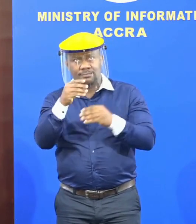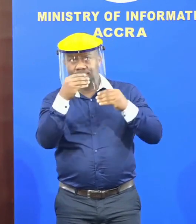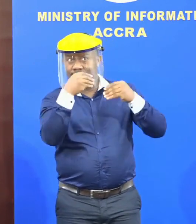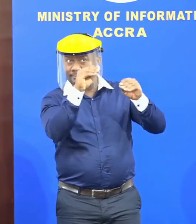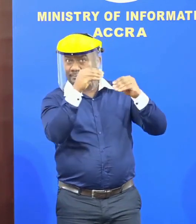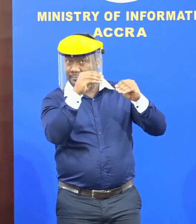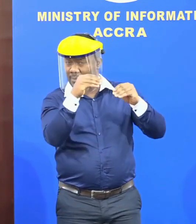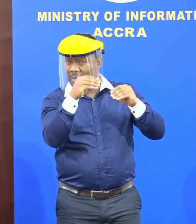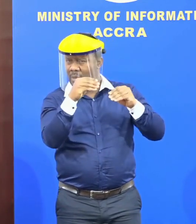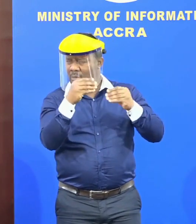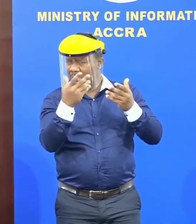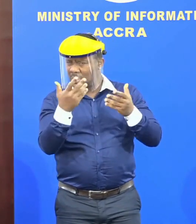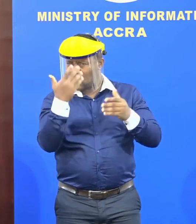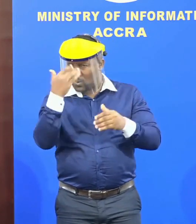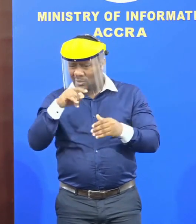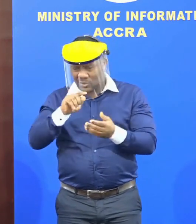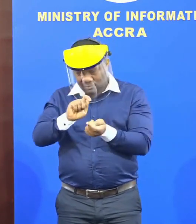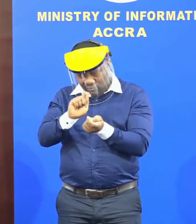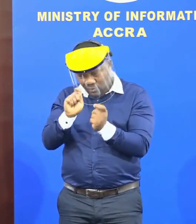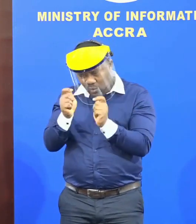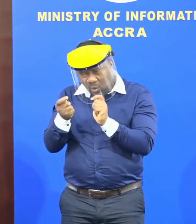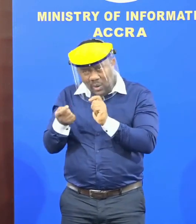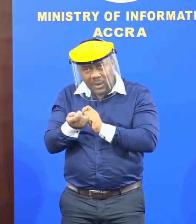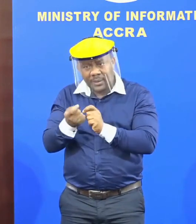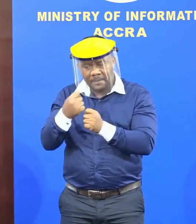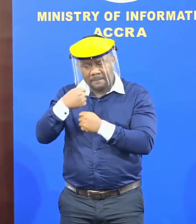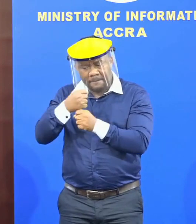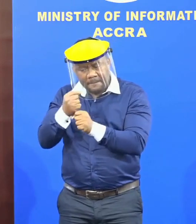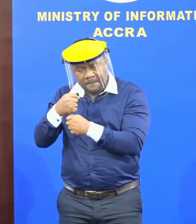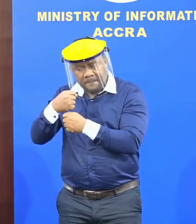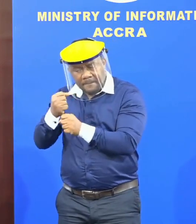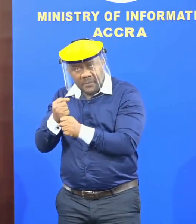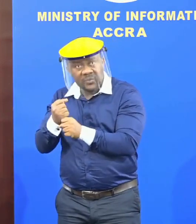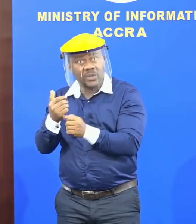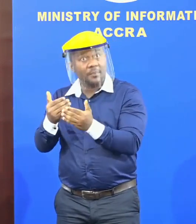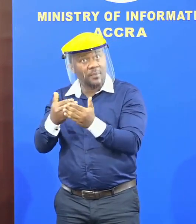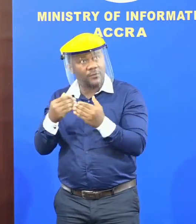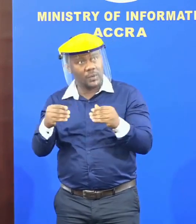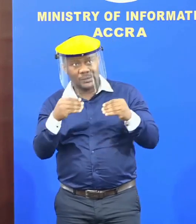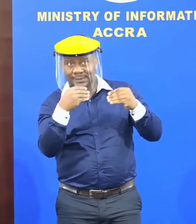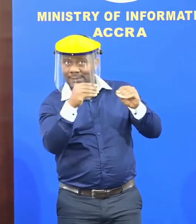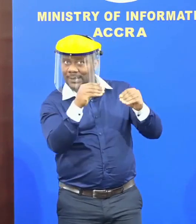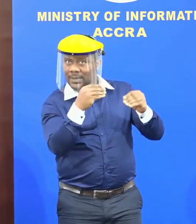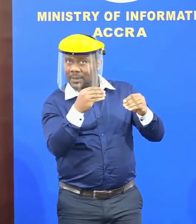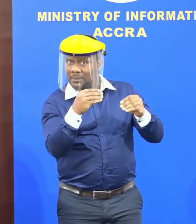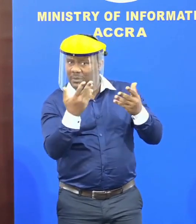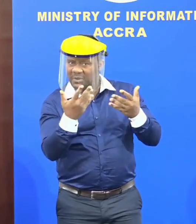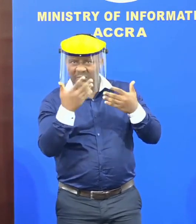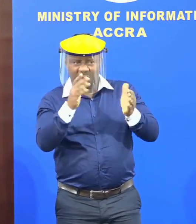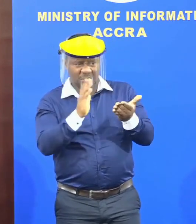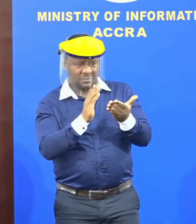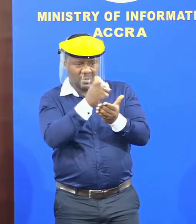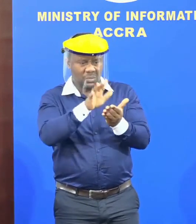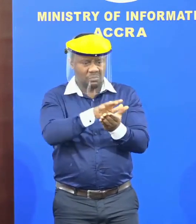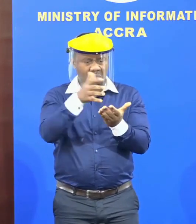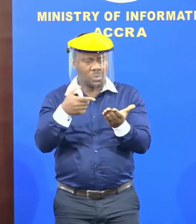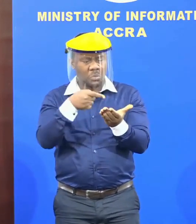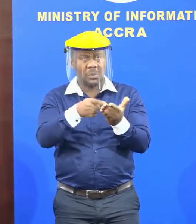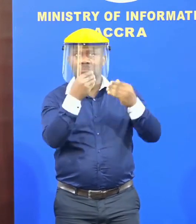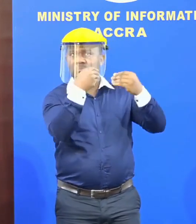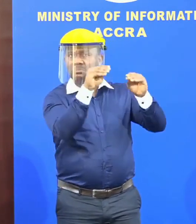of money from it. So we have had this conversation over a period, and we got